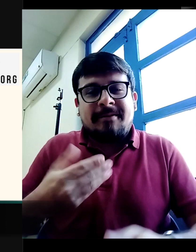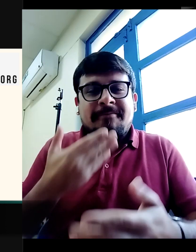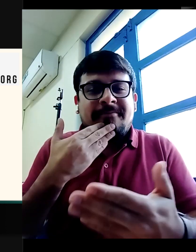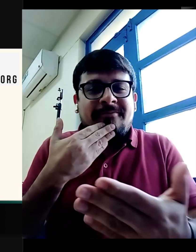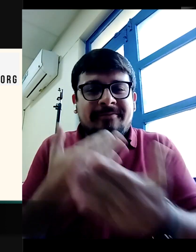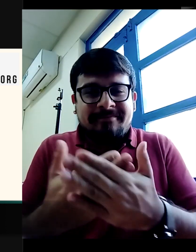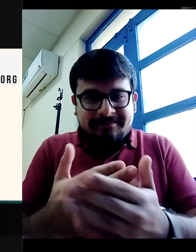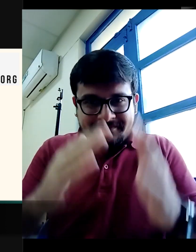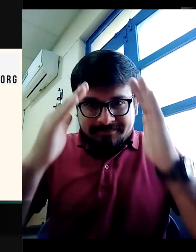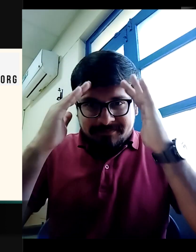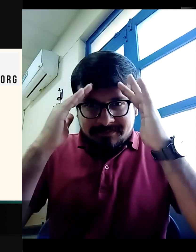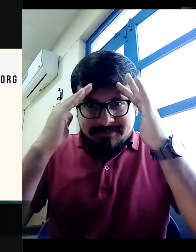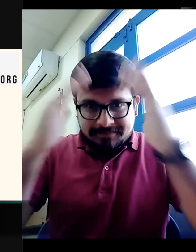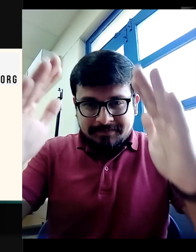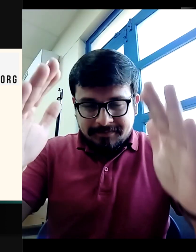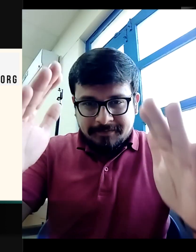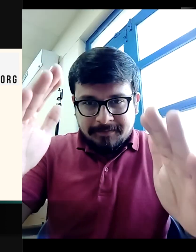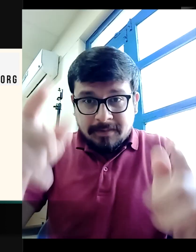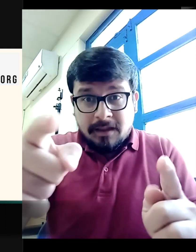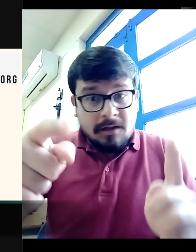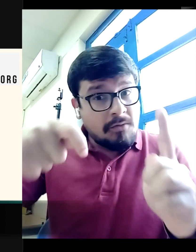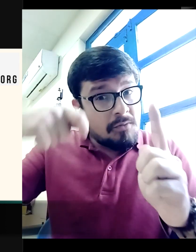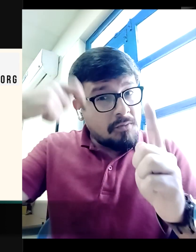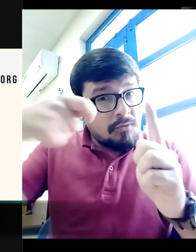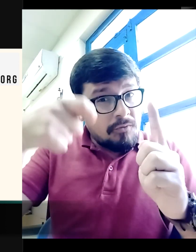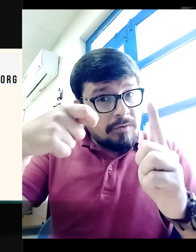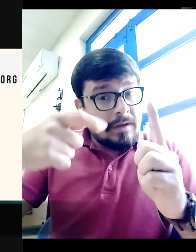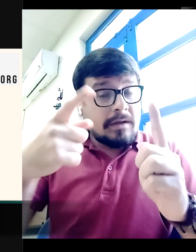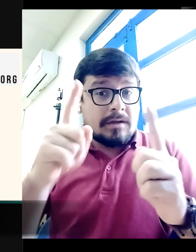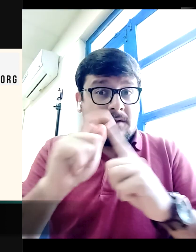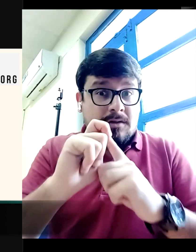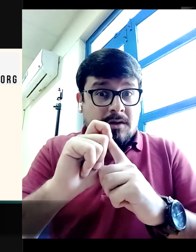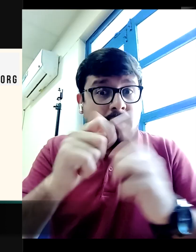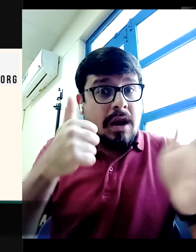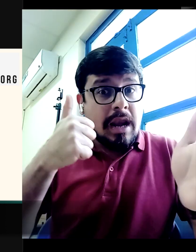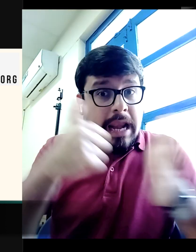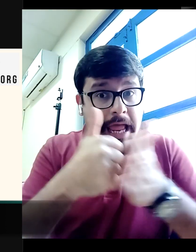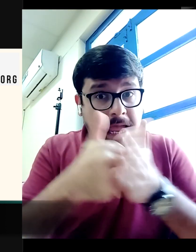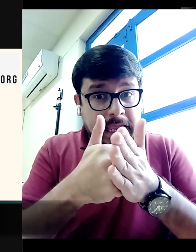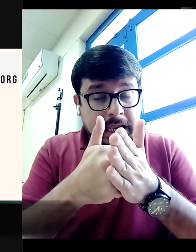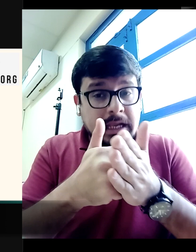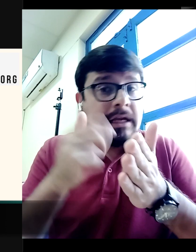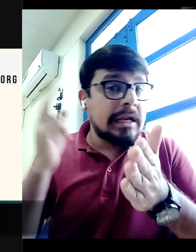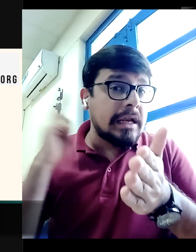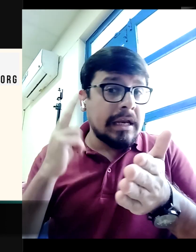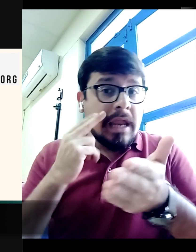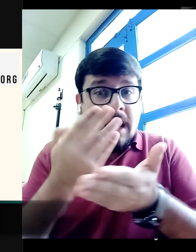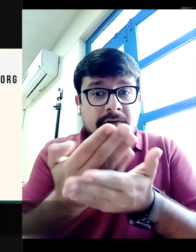instructions and create any logo of your own. Thank you.